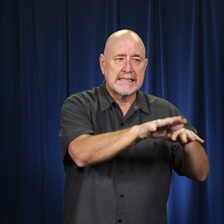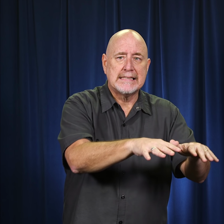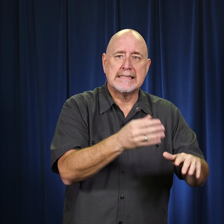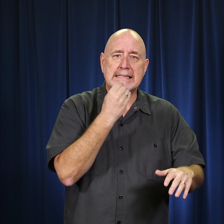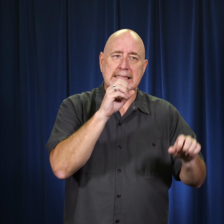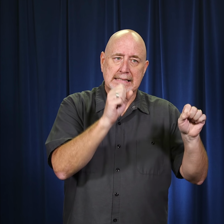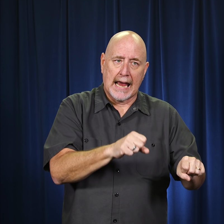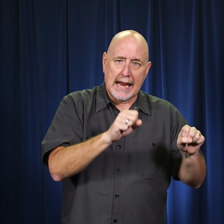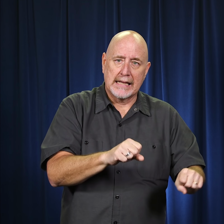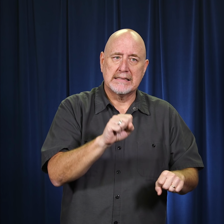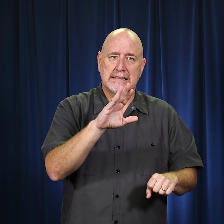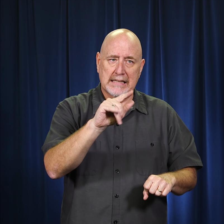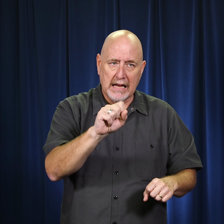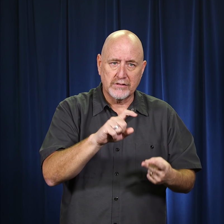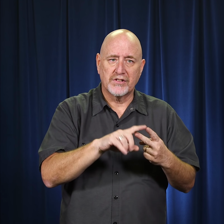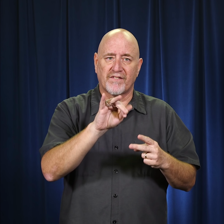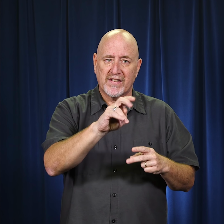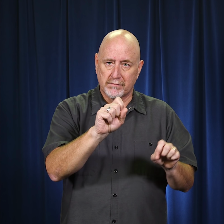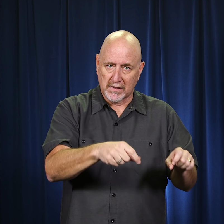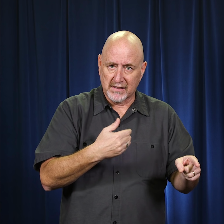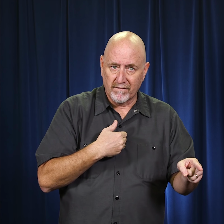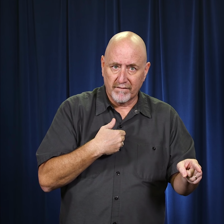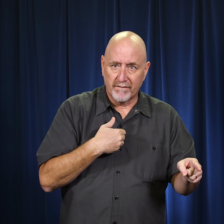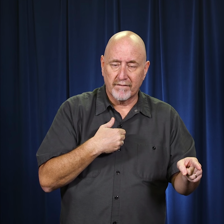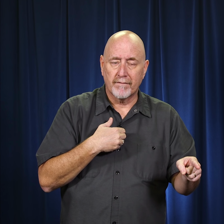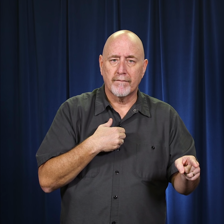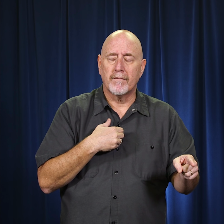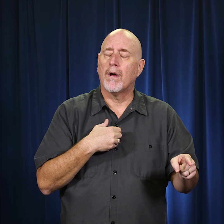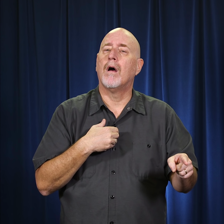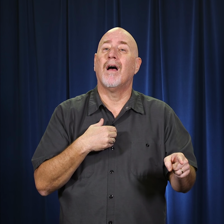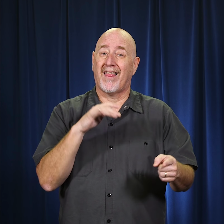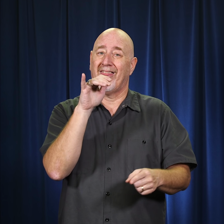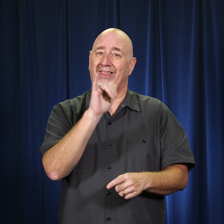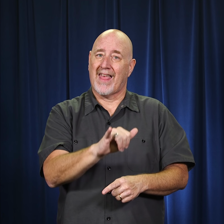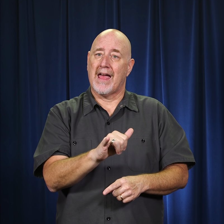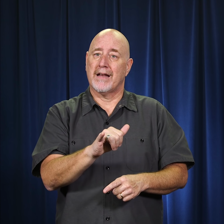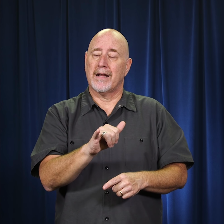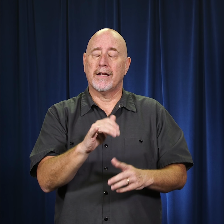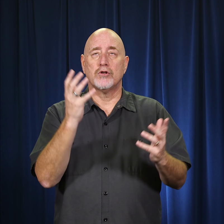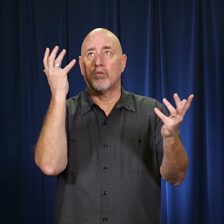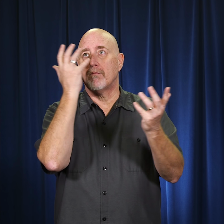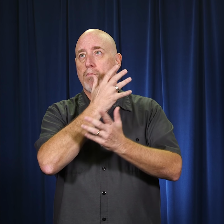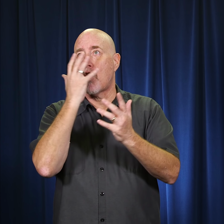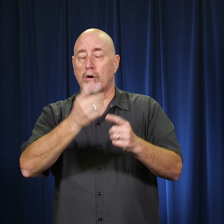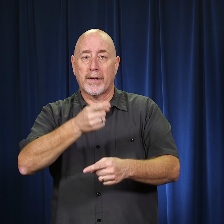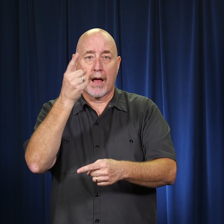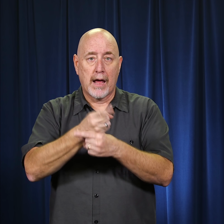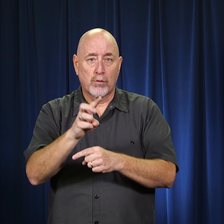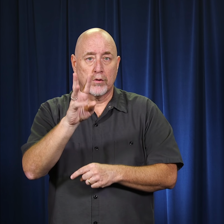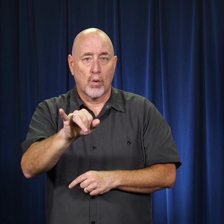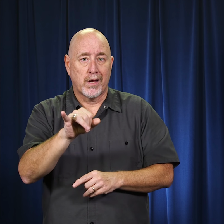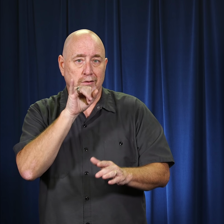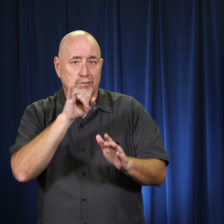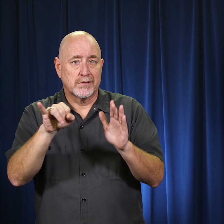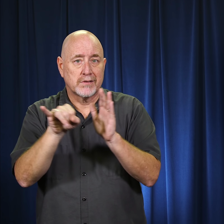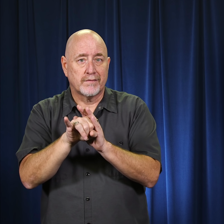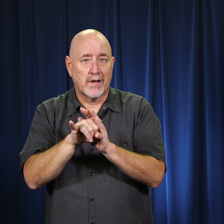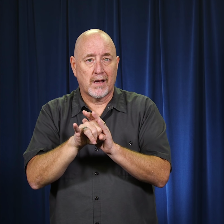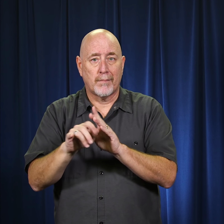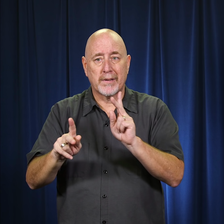that can be eaten need to have scales and fins, that is a remarkably accurate way